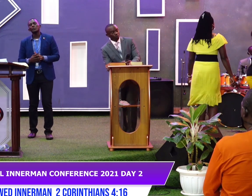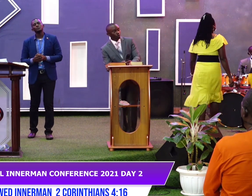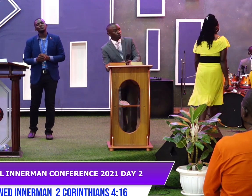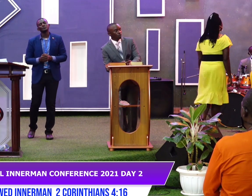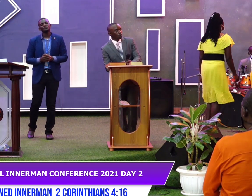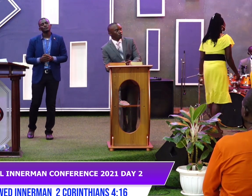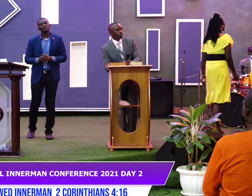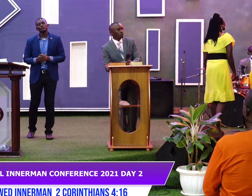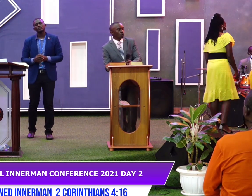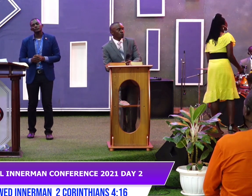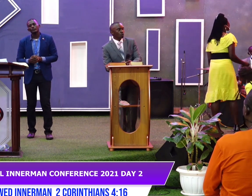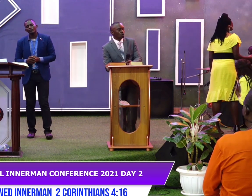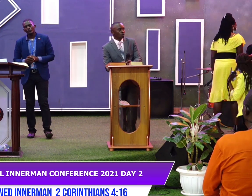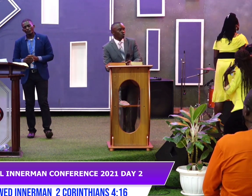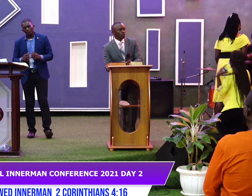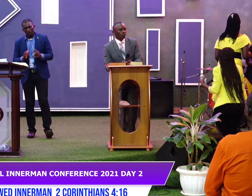ngankulko